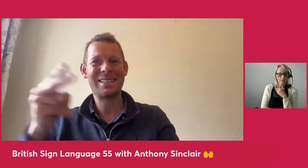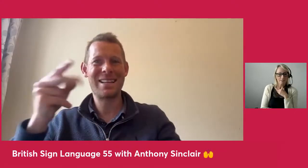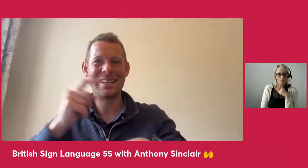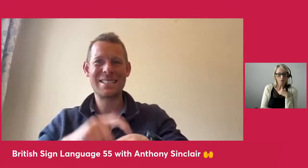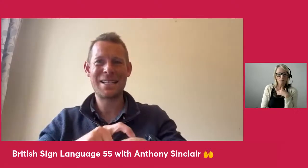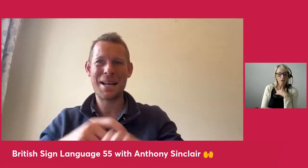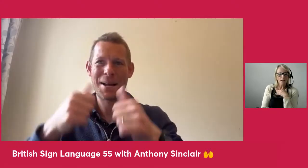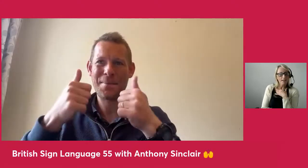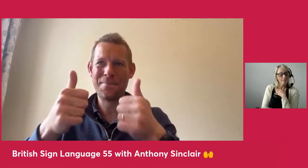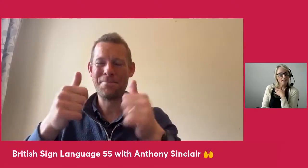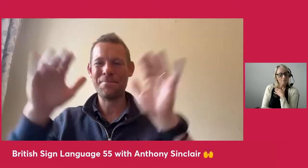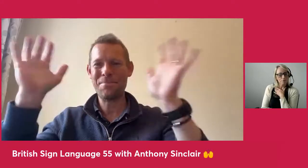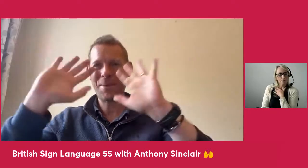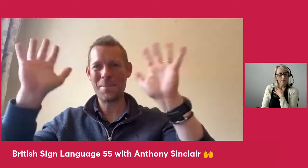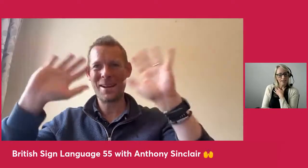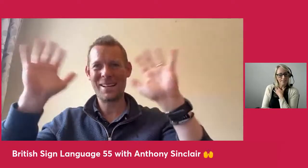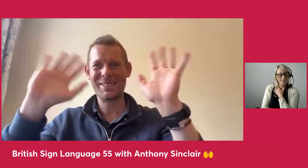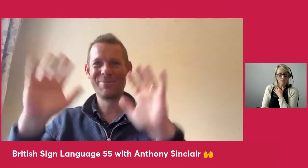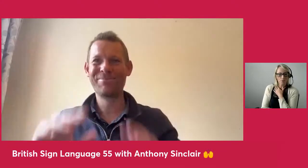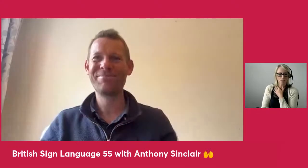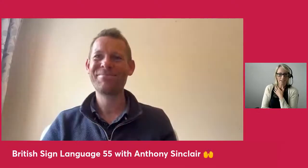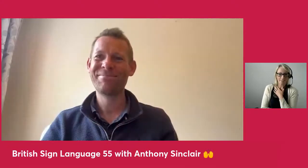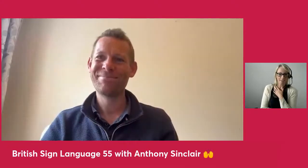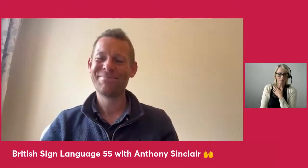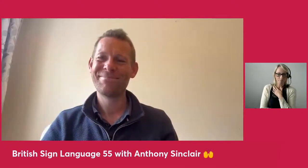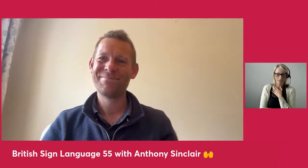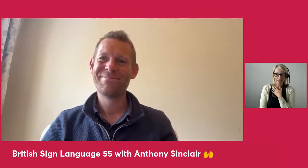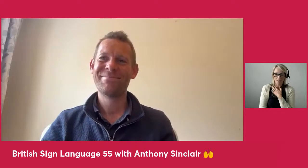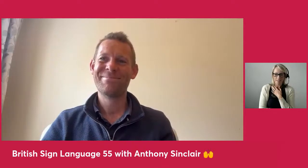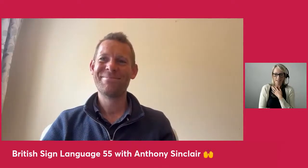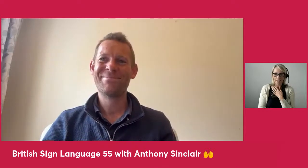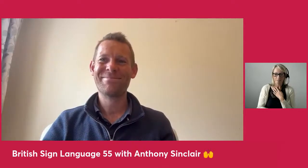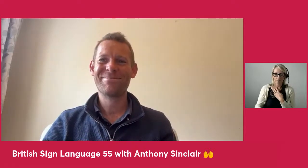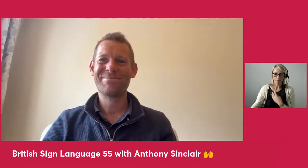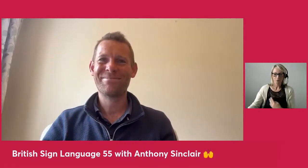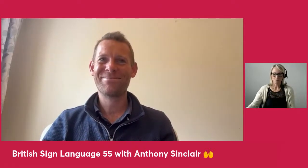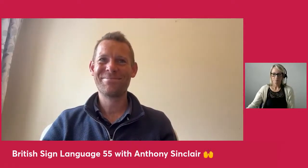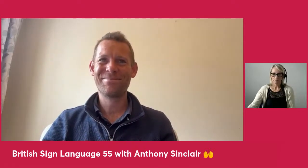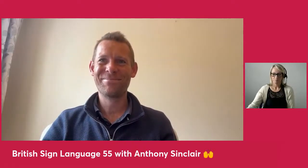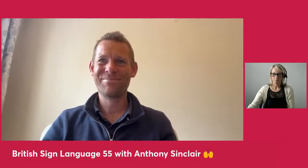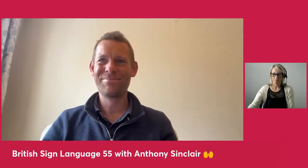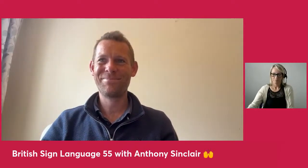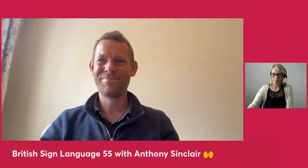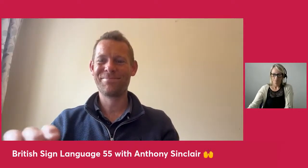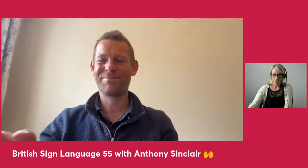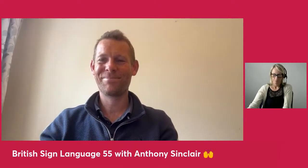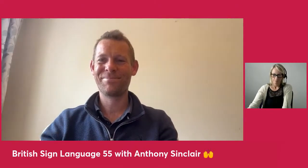also thanks to the interpreter, and have a great weekend. See you all next time. Take care, everyone.